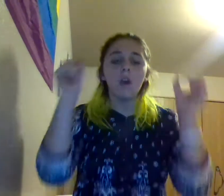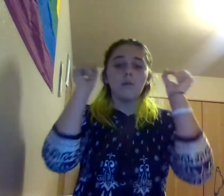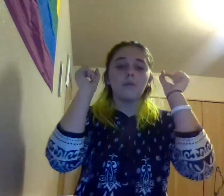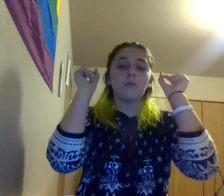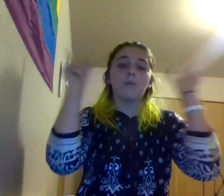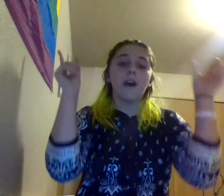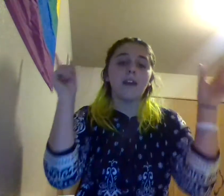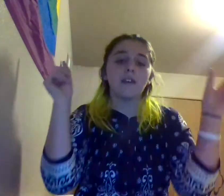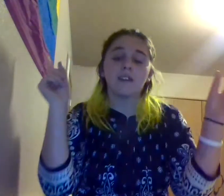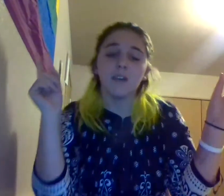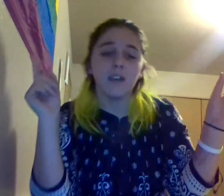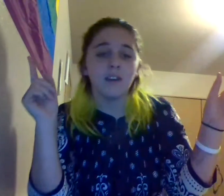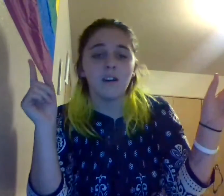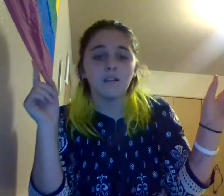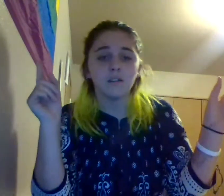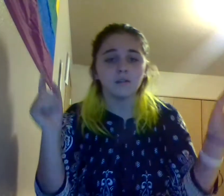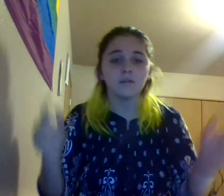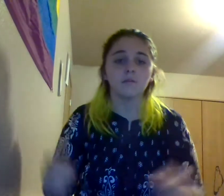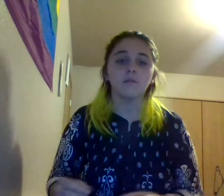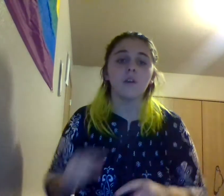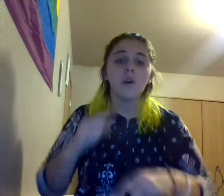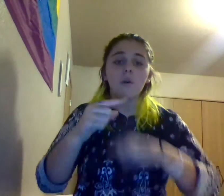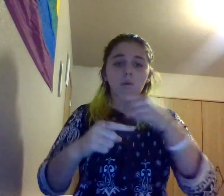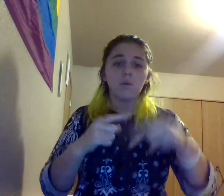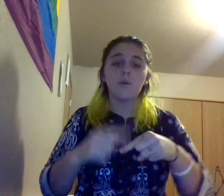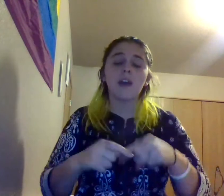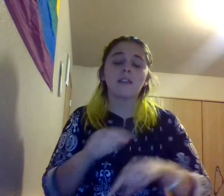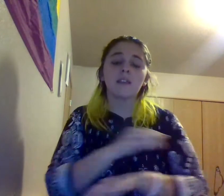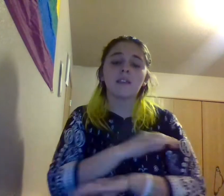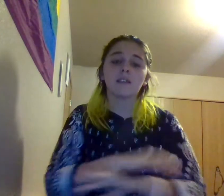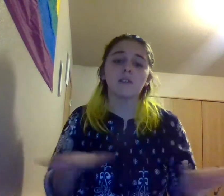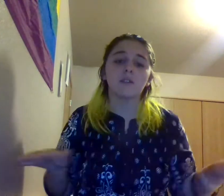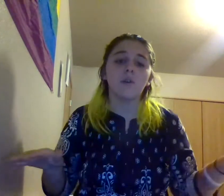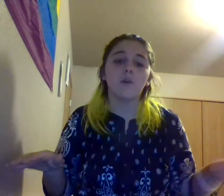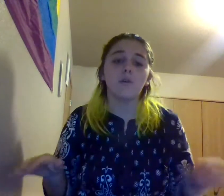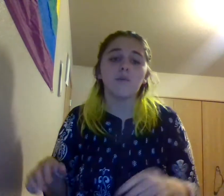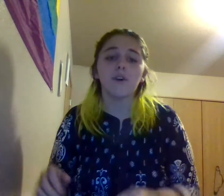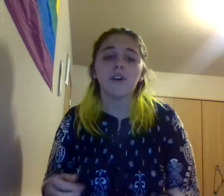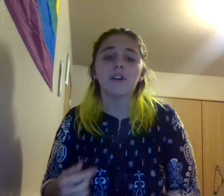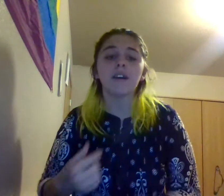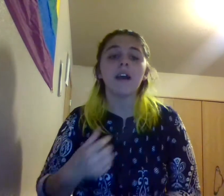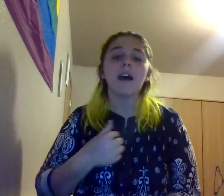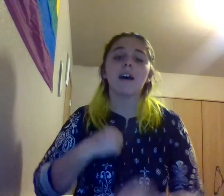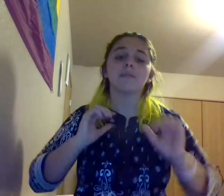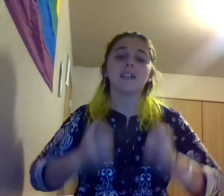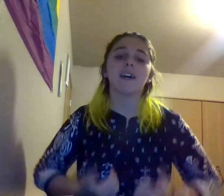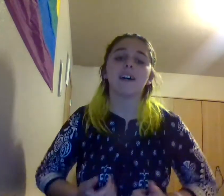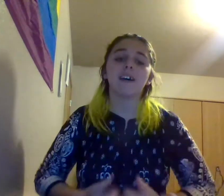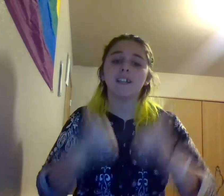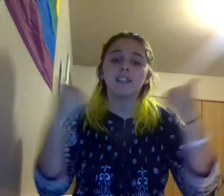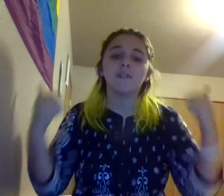Wake me up when this is over. I'm tired of living